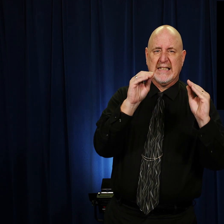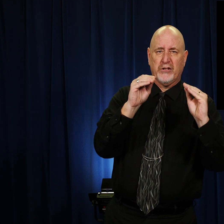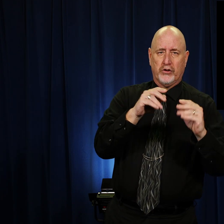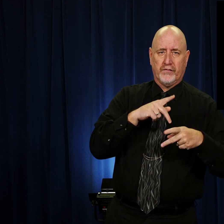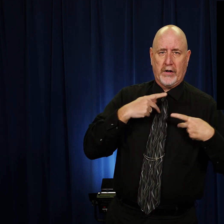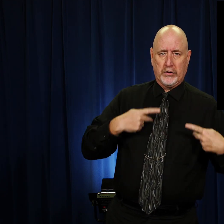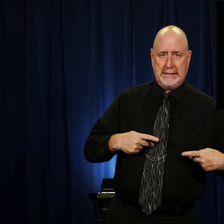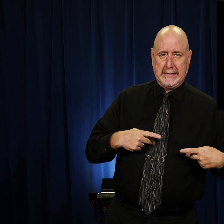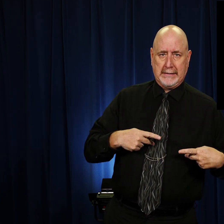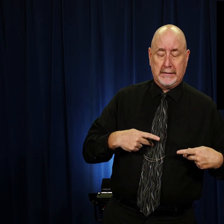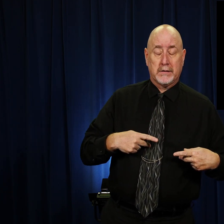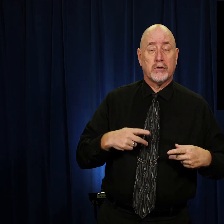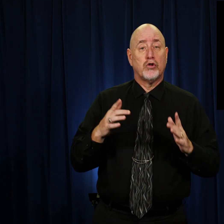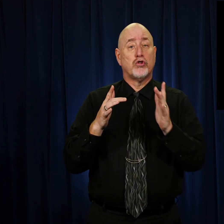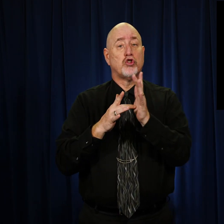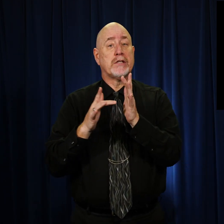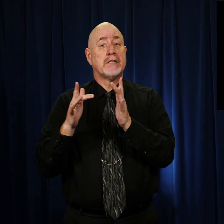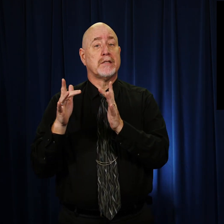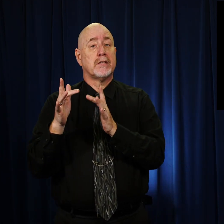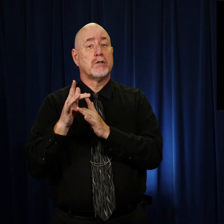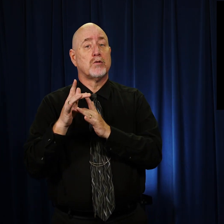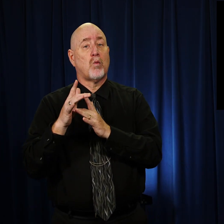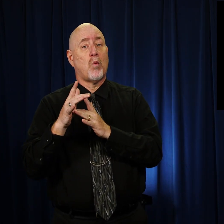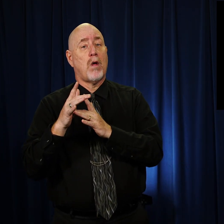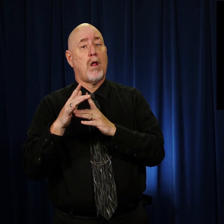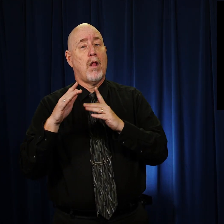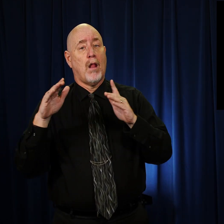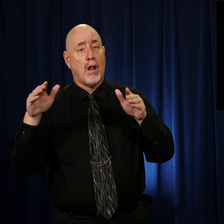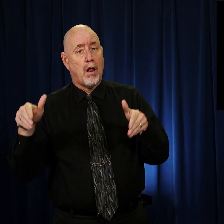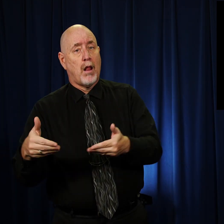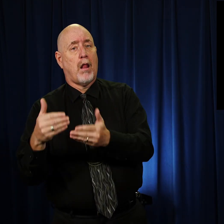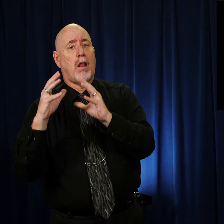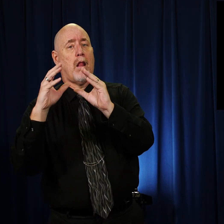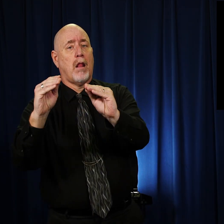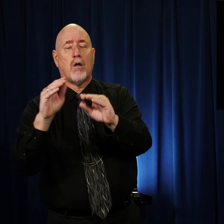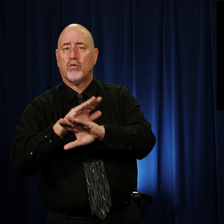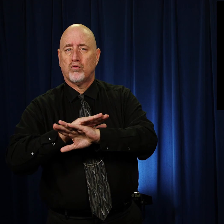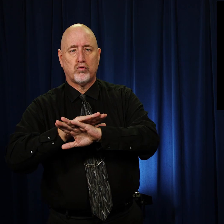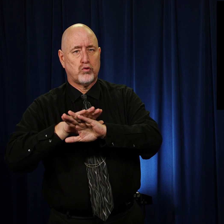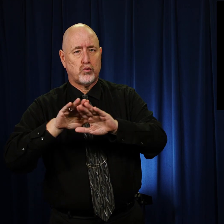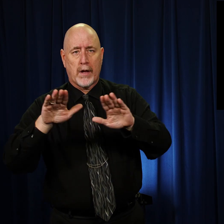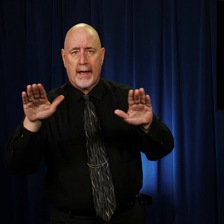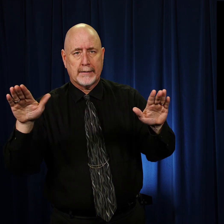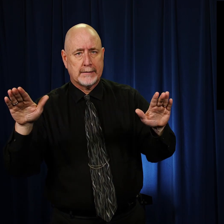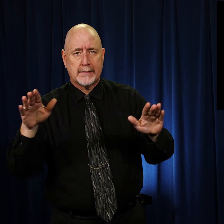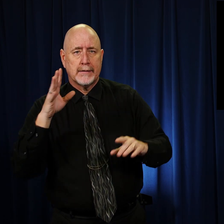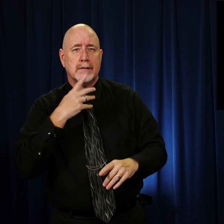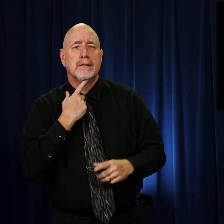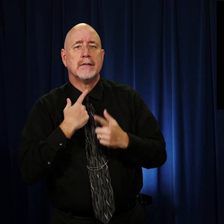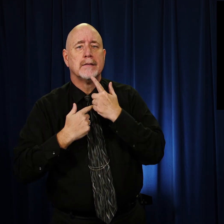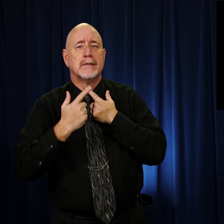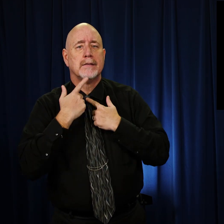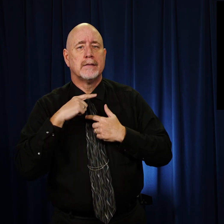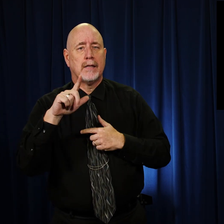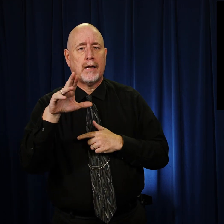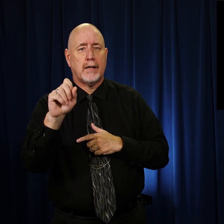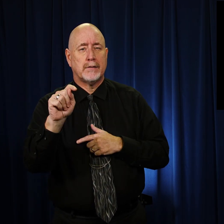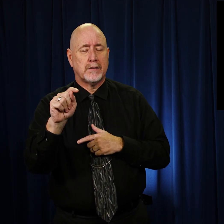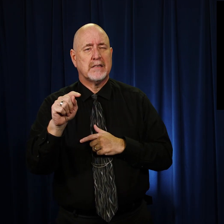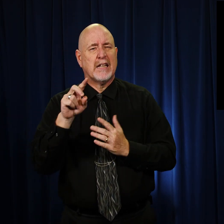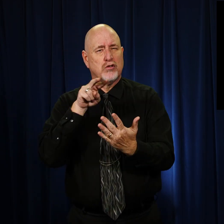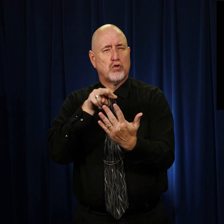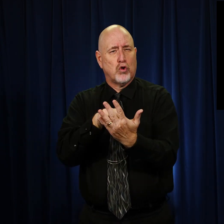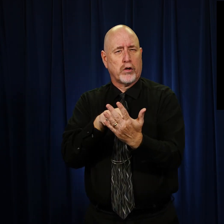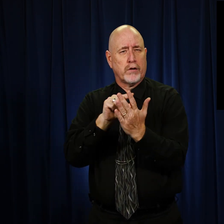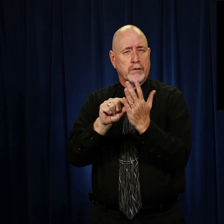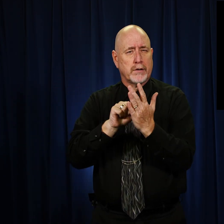Pharisees said, whereas Jesus is going to come in and he's going to teach, do not lust. All right, let's look at the